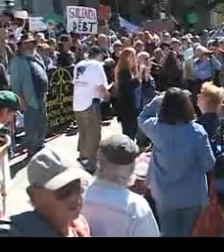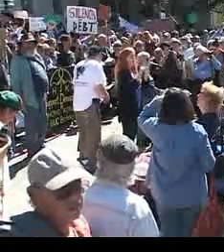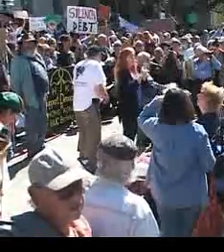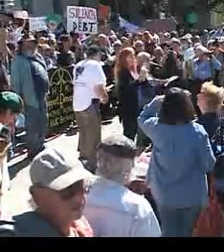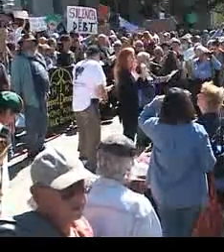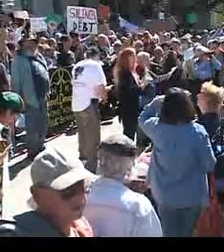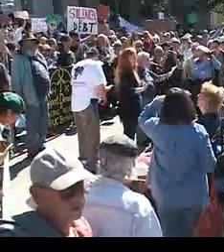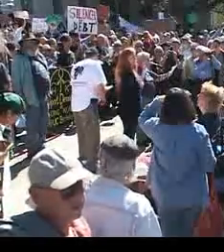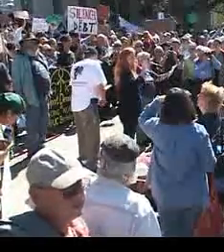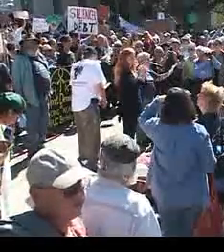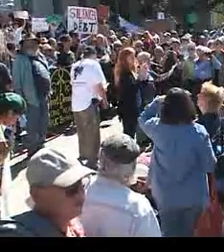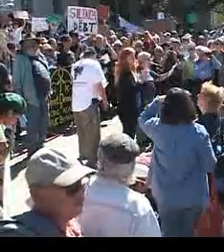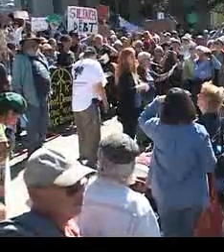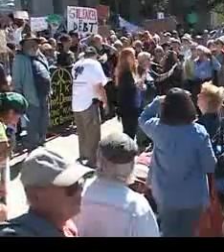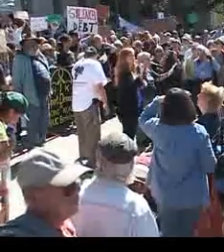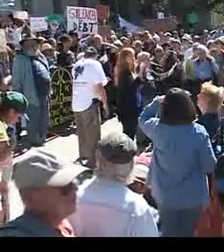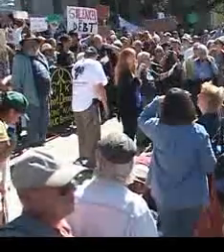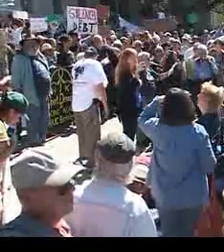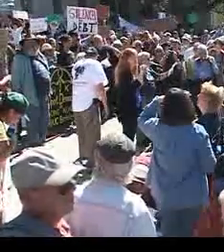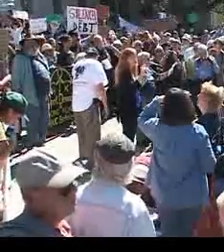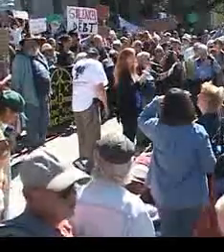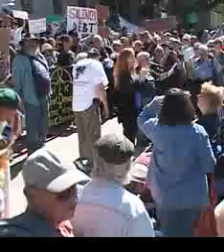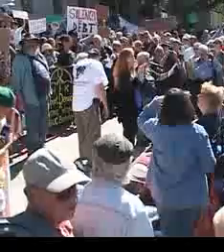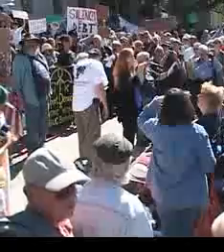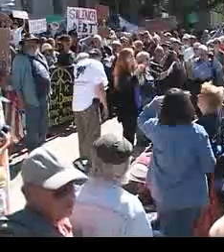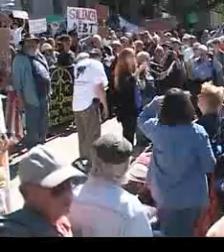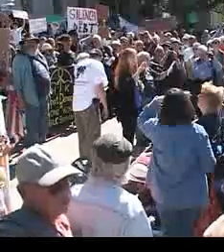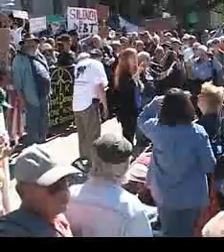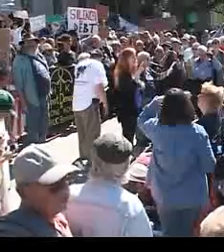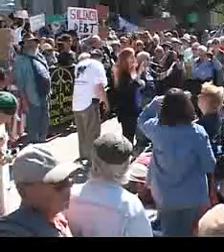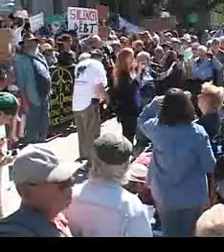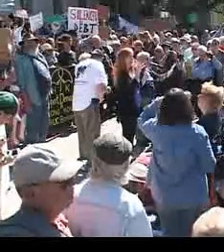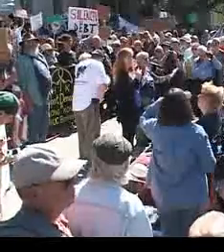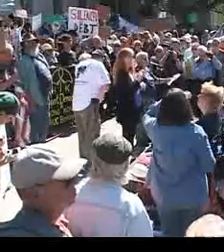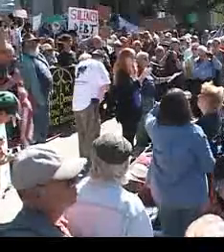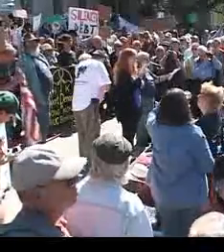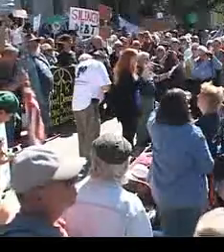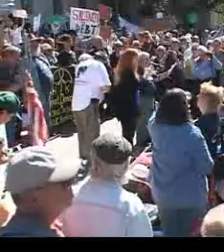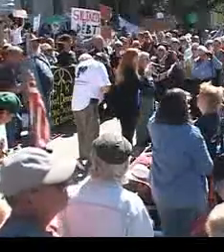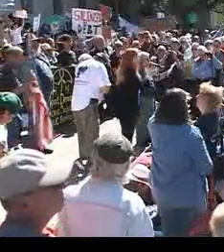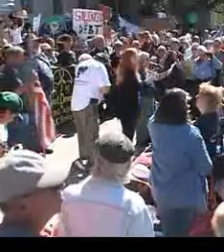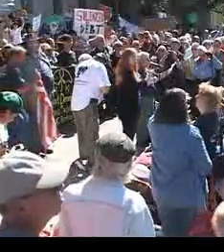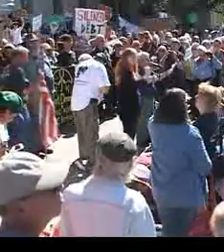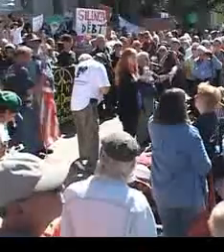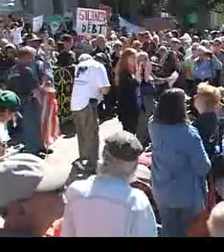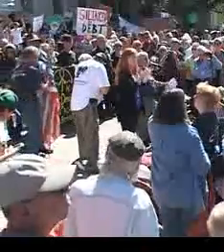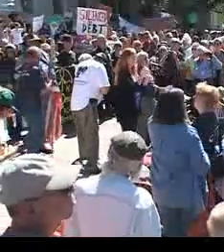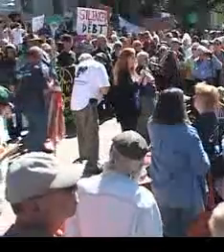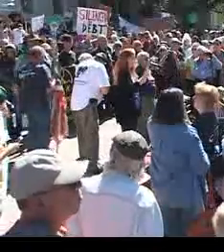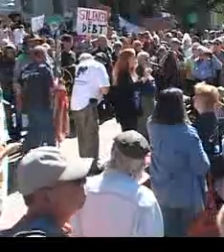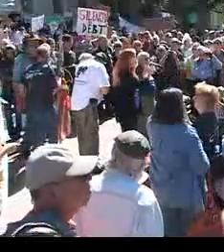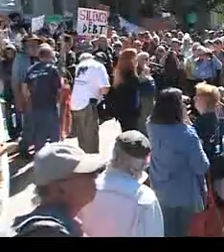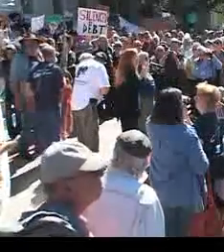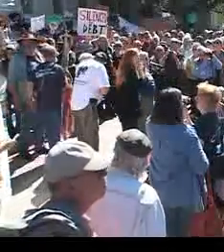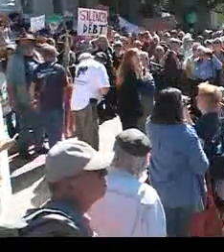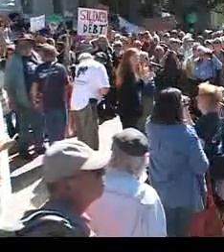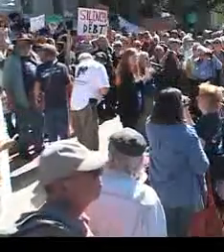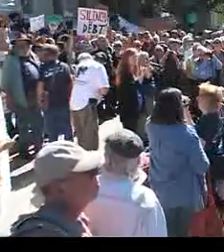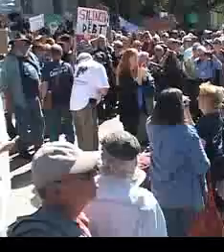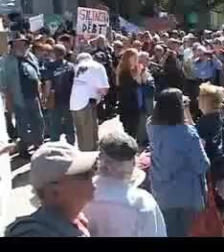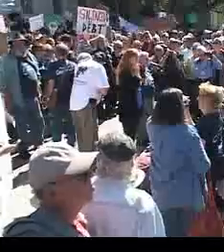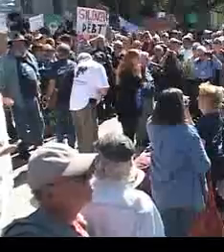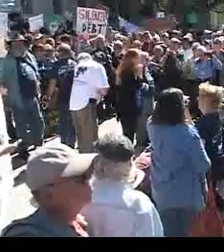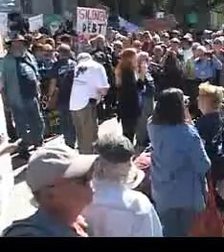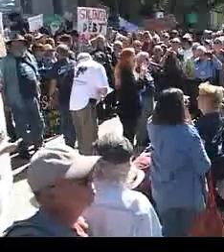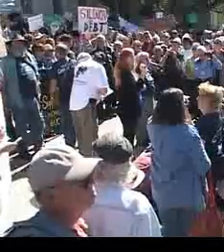Latino, Chicano, Puerto Rican Peoples, white middle class, working class of all hues and ethnicities, and